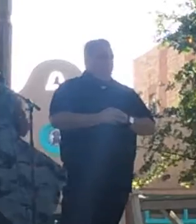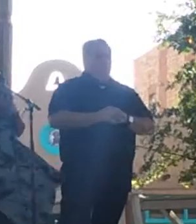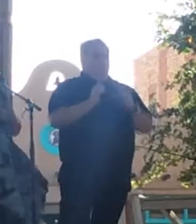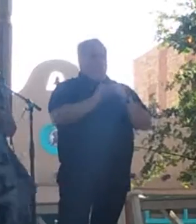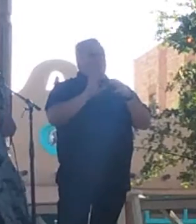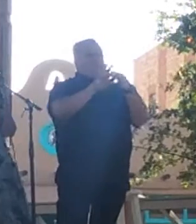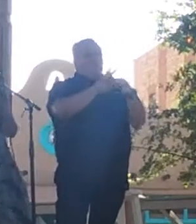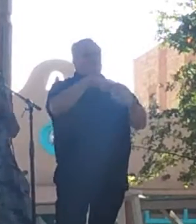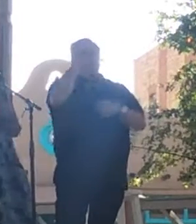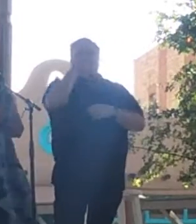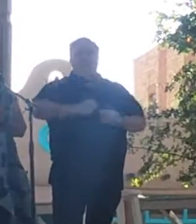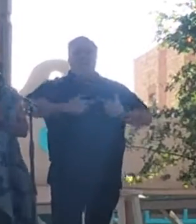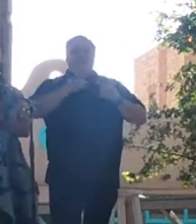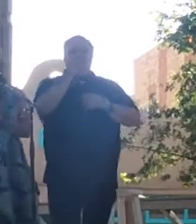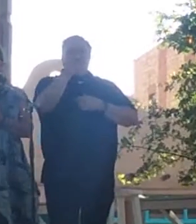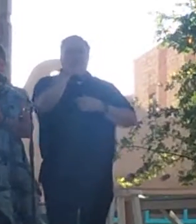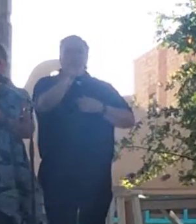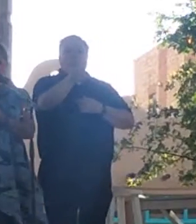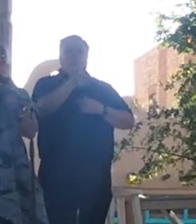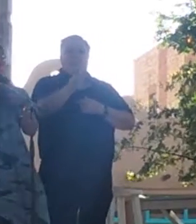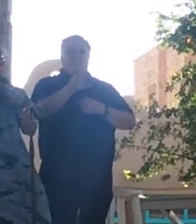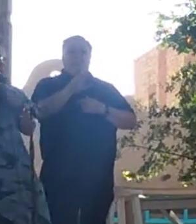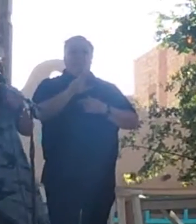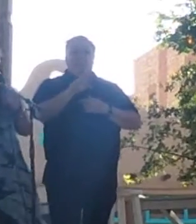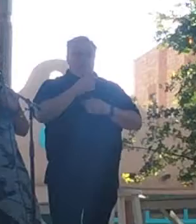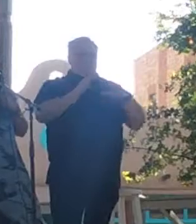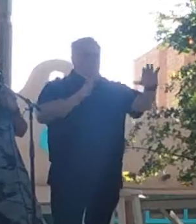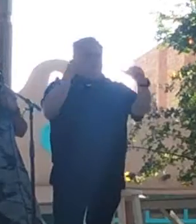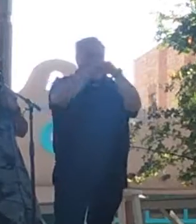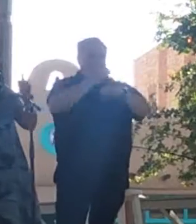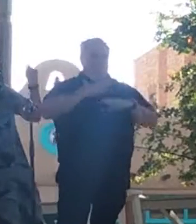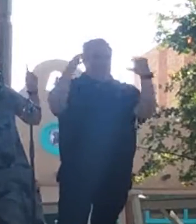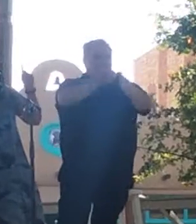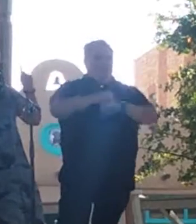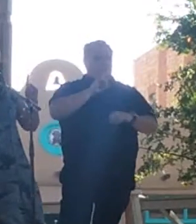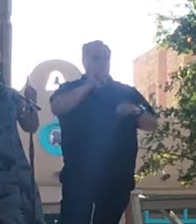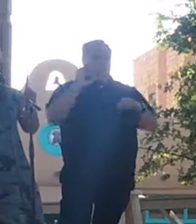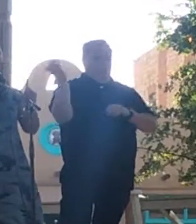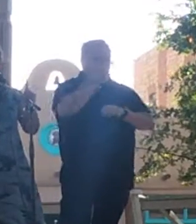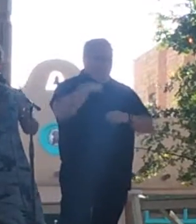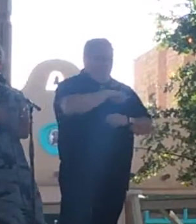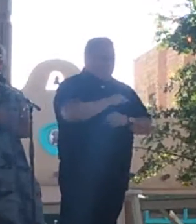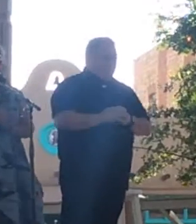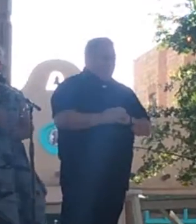And with regard to Black Lives Matter, tu lucha es mi lucha. And that's true for all of